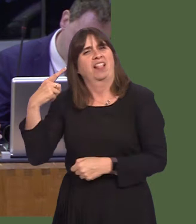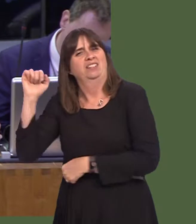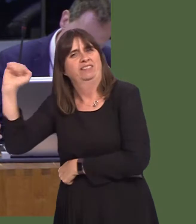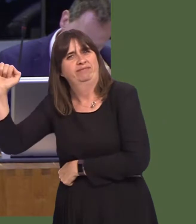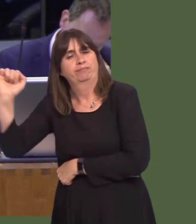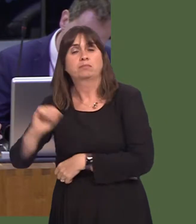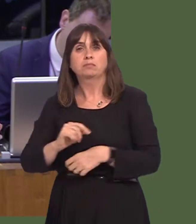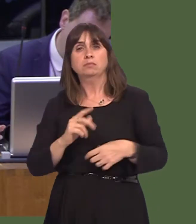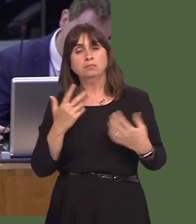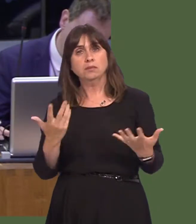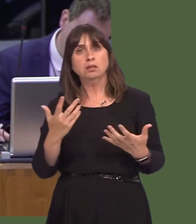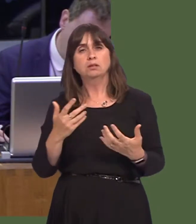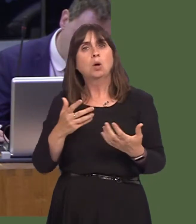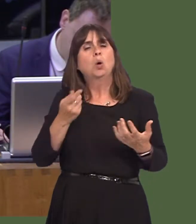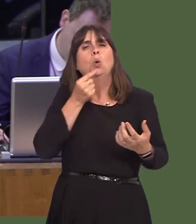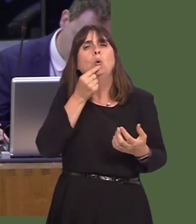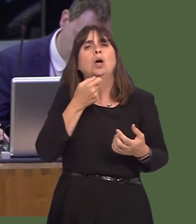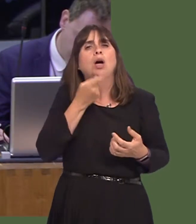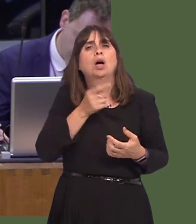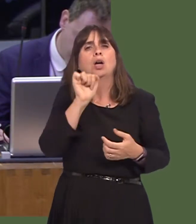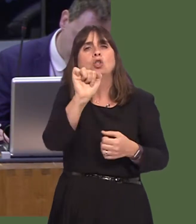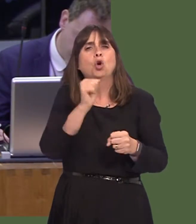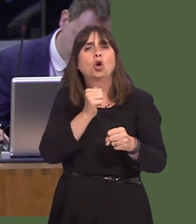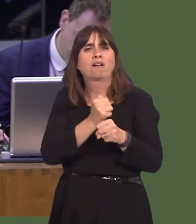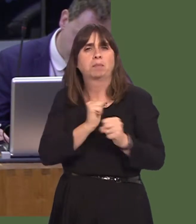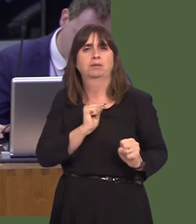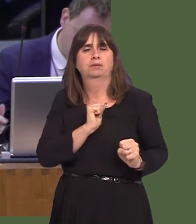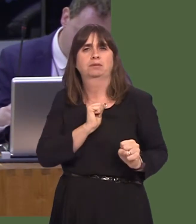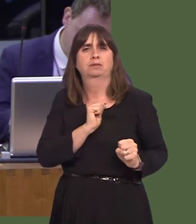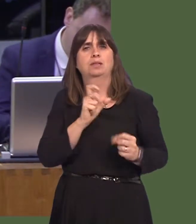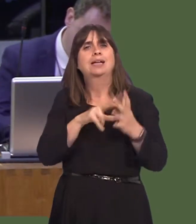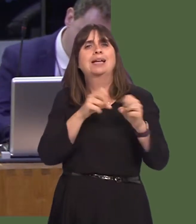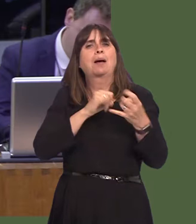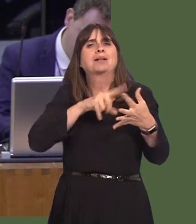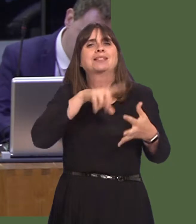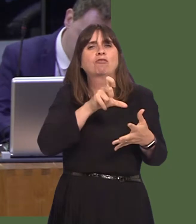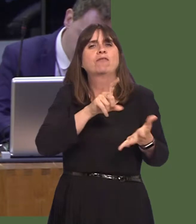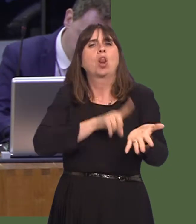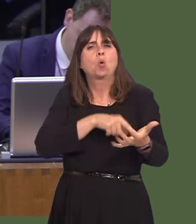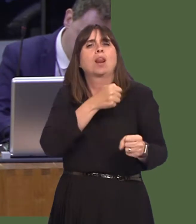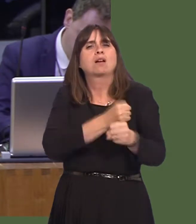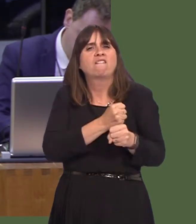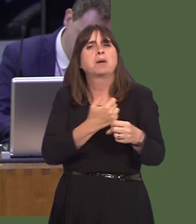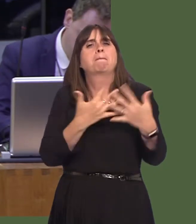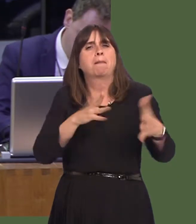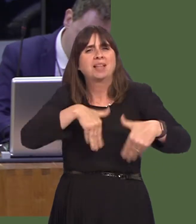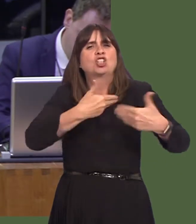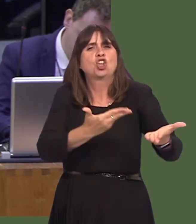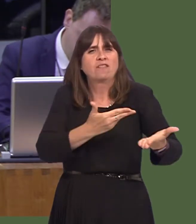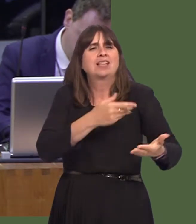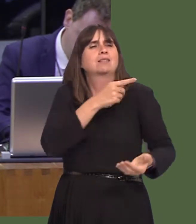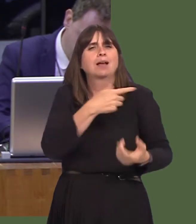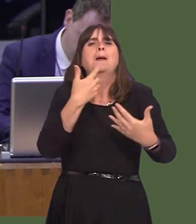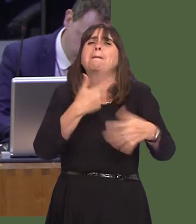However, these comments allegedly came from a member of your government. The Cabinet Secretary for Local Government and Public Services